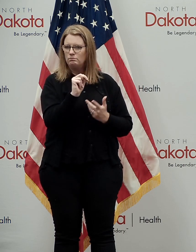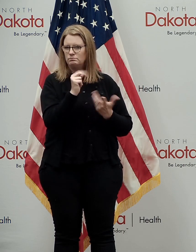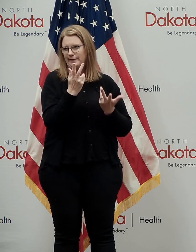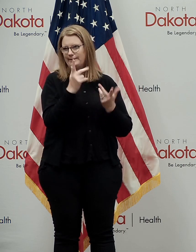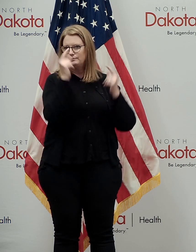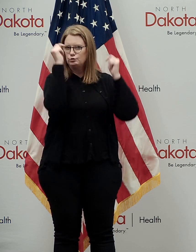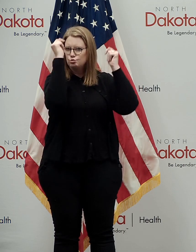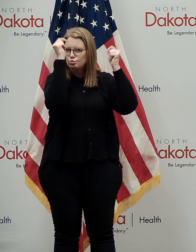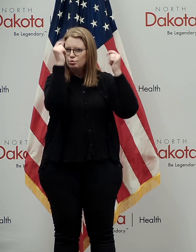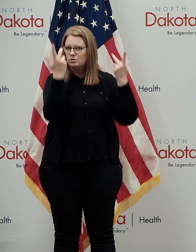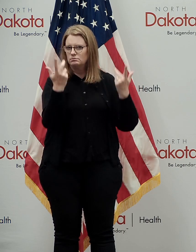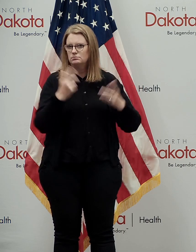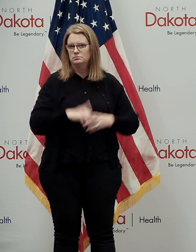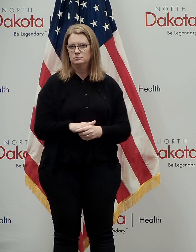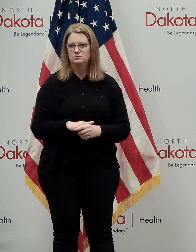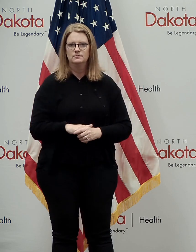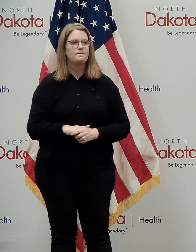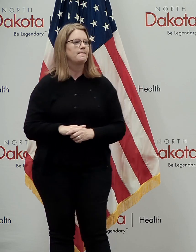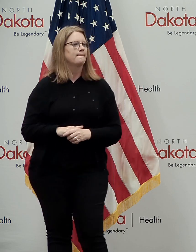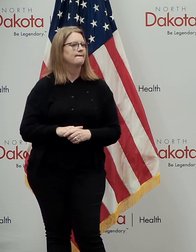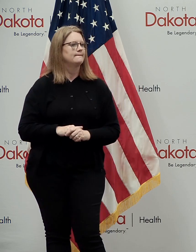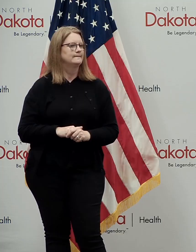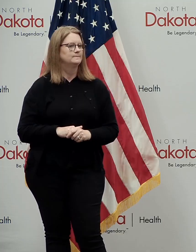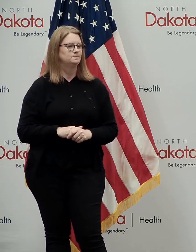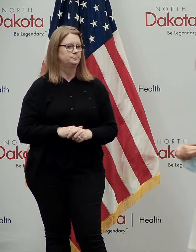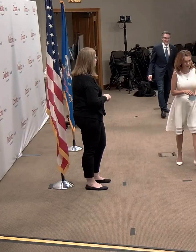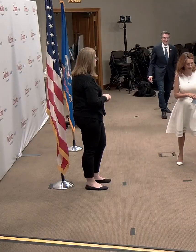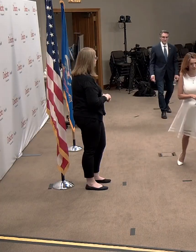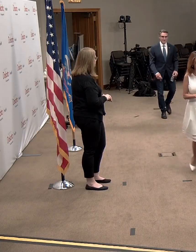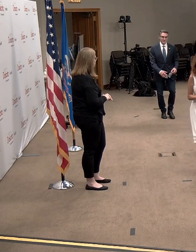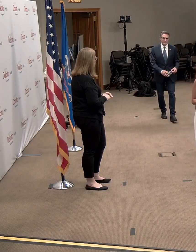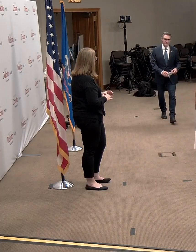specific, precision tutor. Thank you.